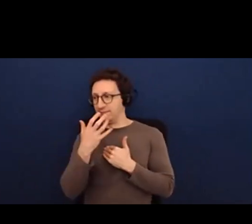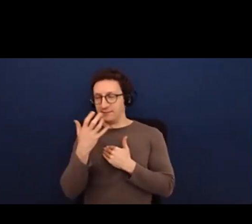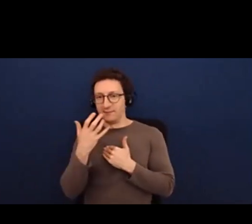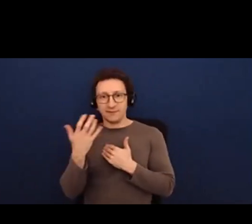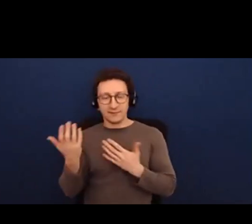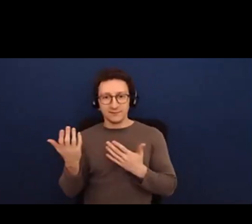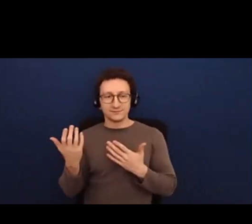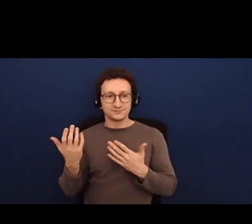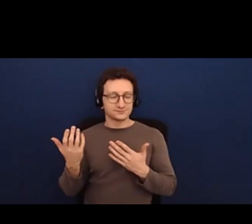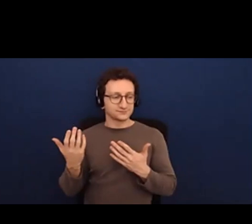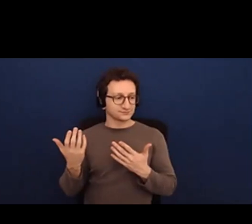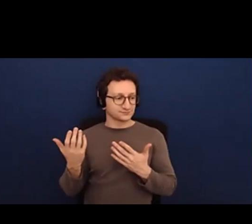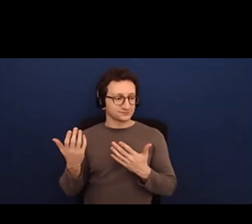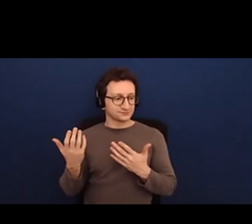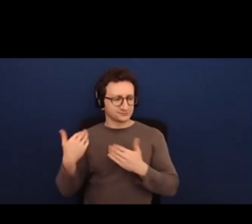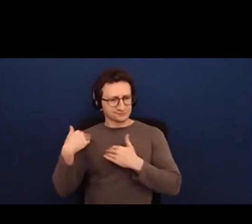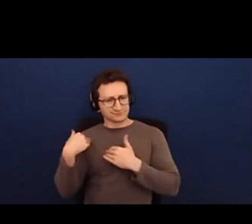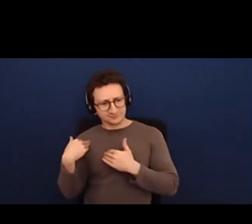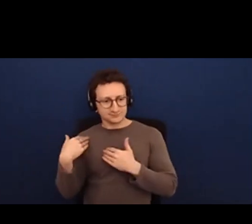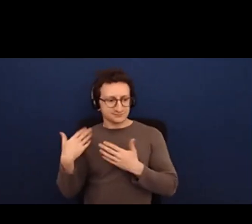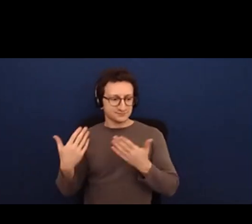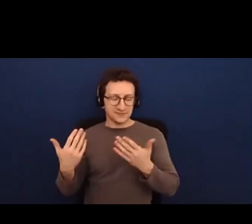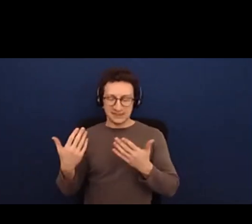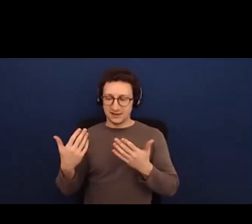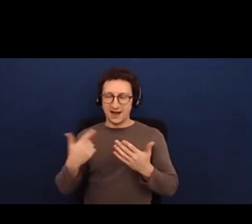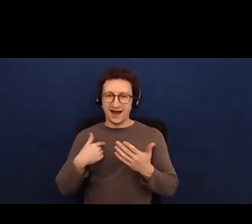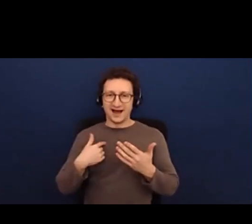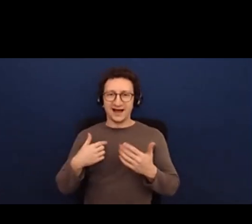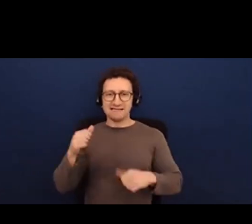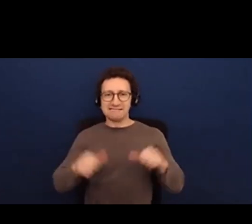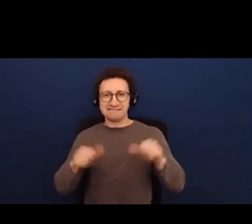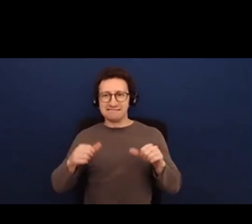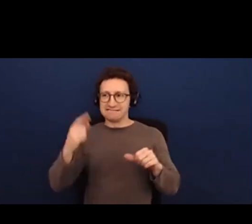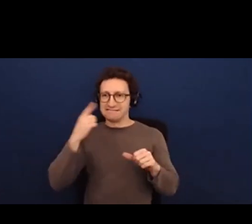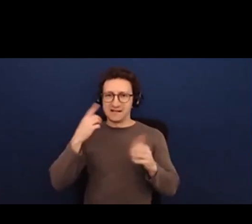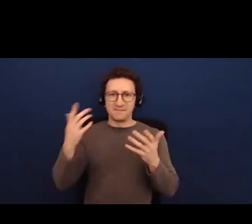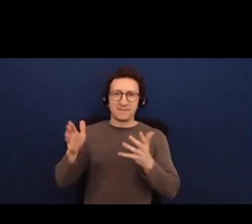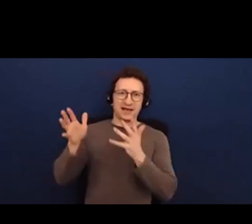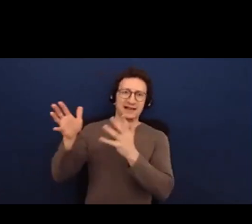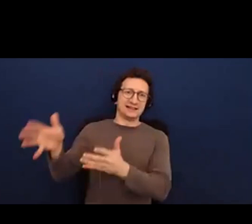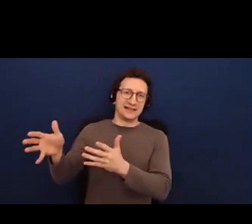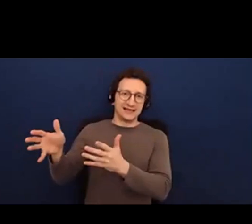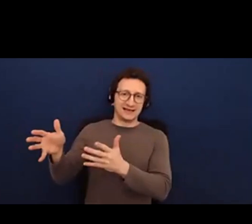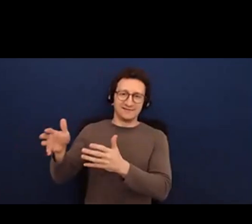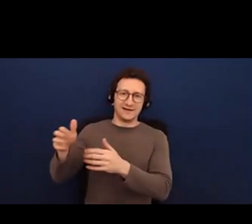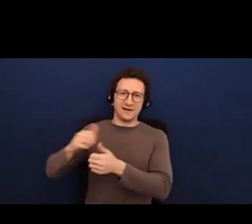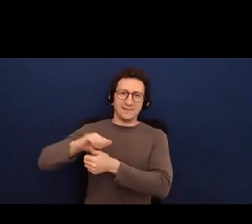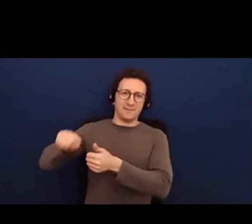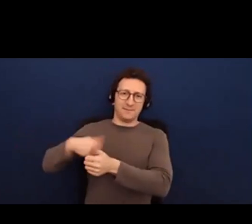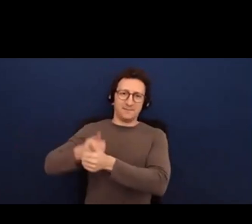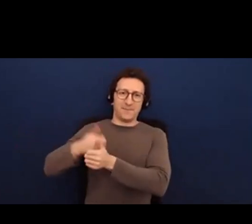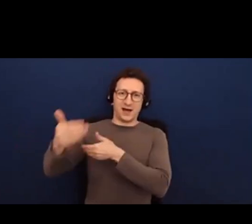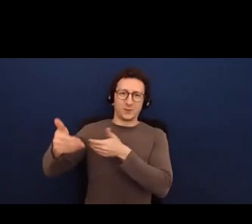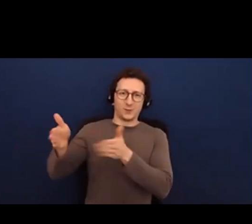part of my head that believes we should have left it in the rare books of the Jewish Theological Seminary and